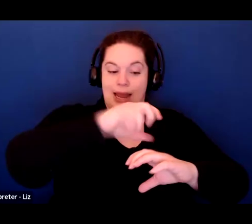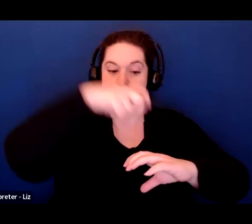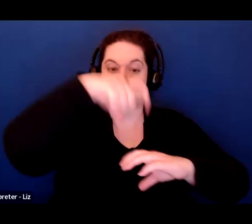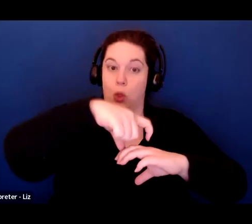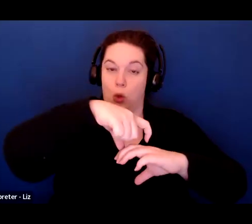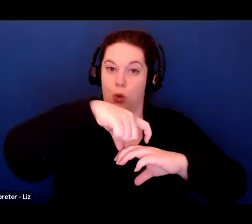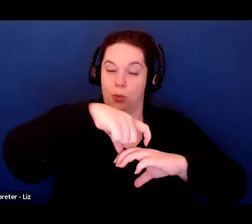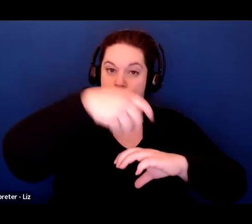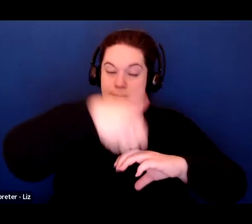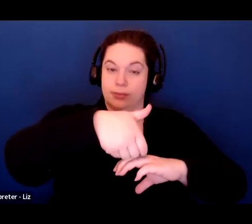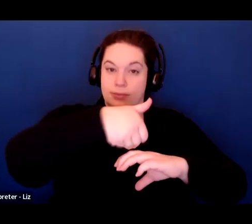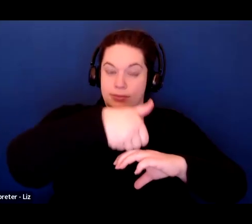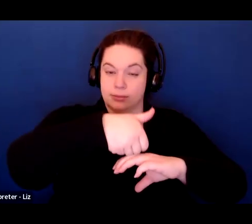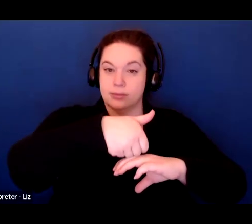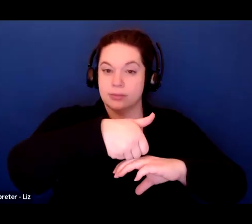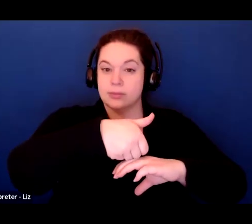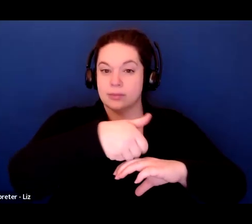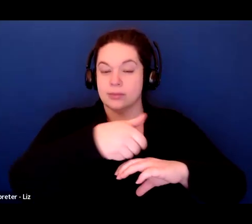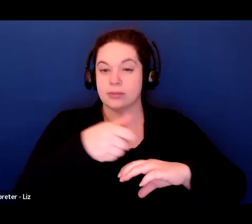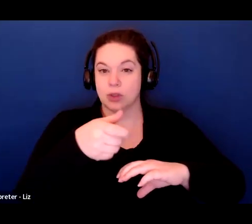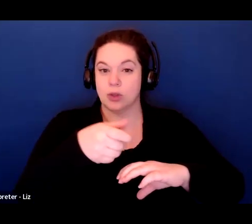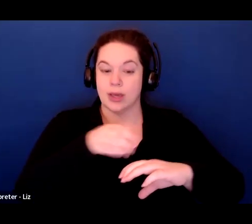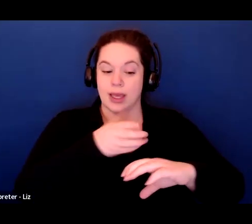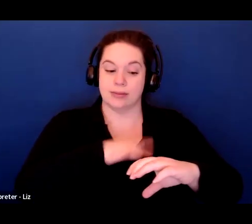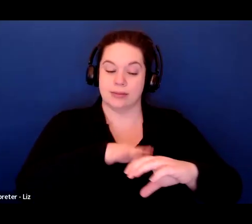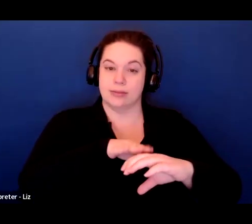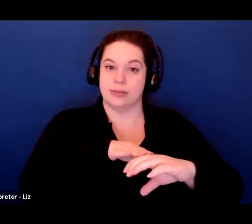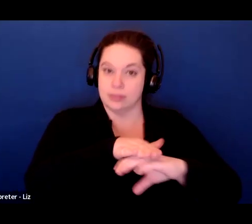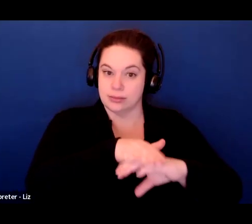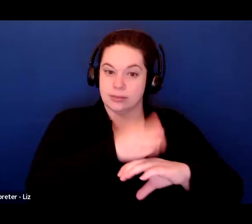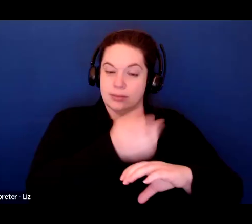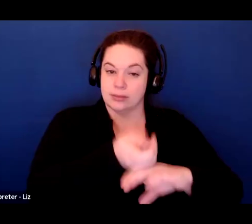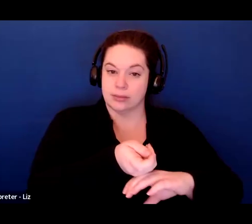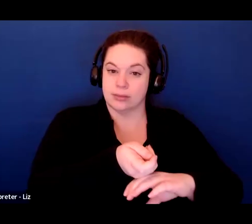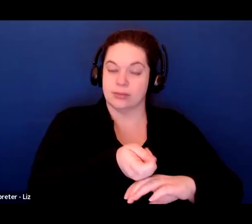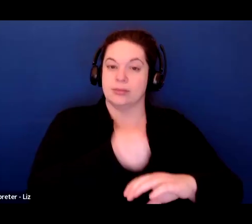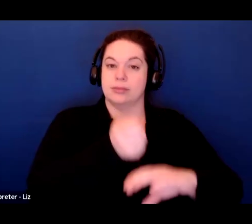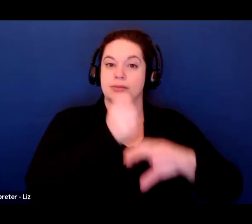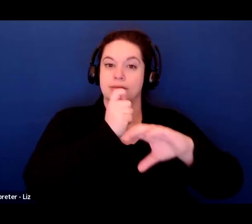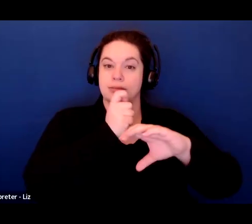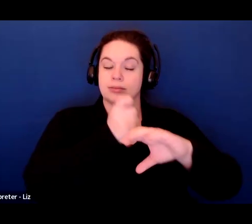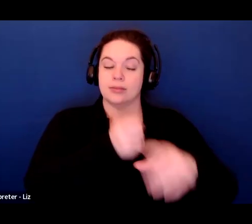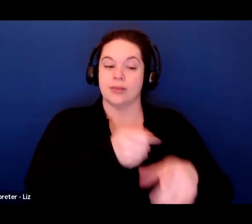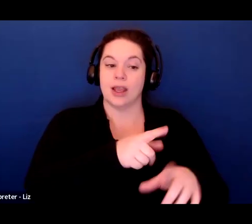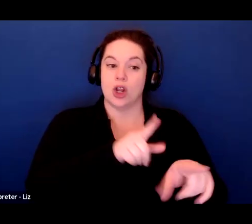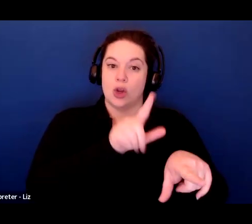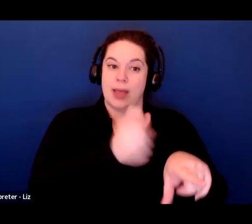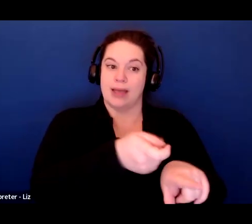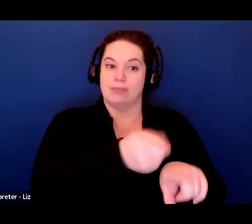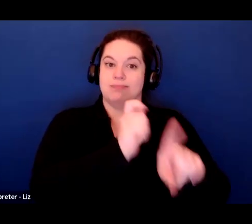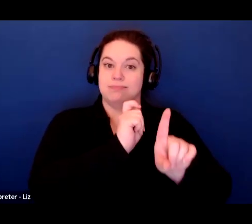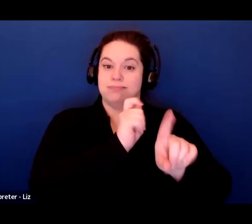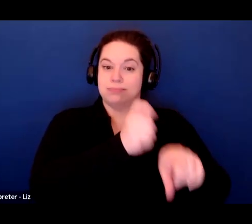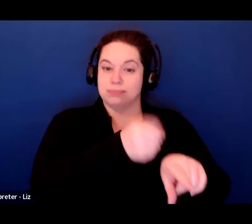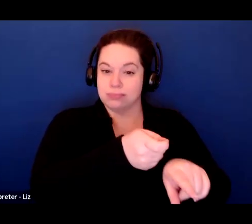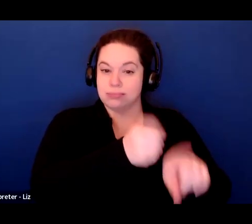part that Velcros around your leg. So you can slip your arm into that loop and you can exercise your leg with your arm. If